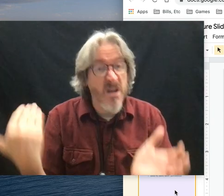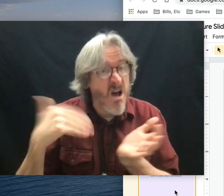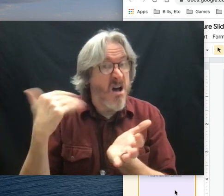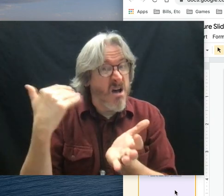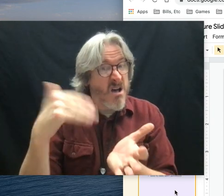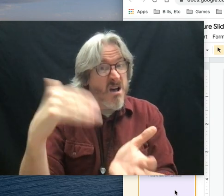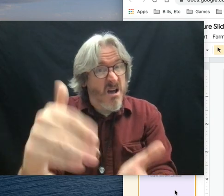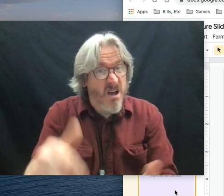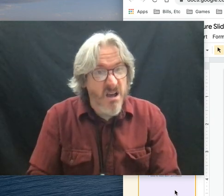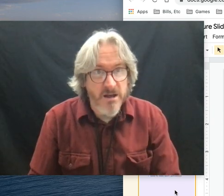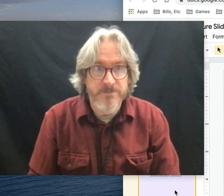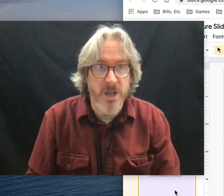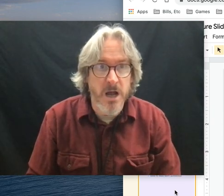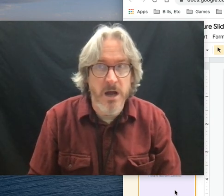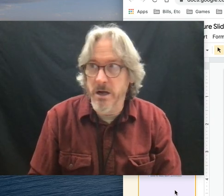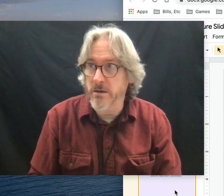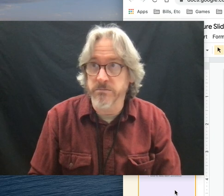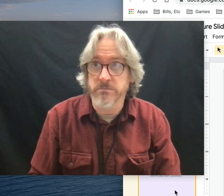So